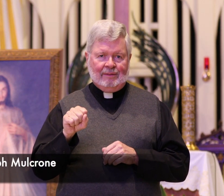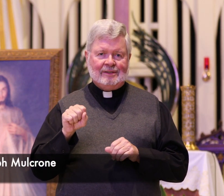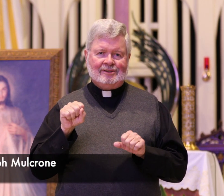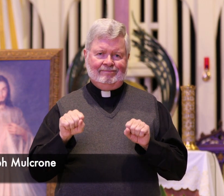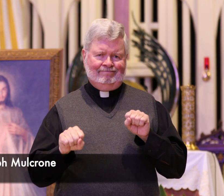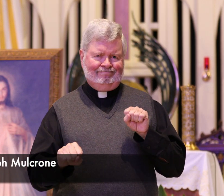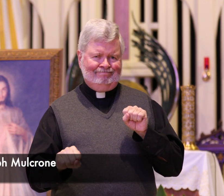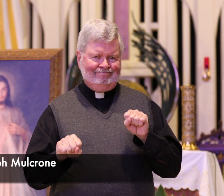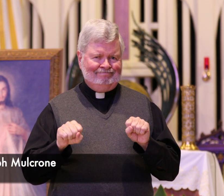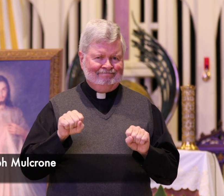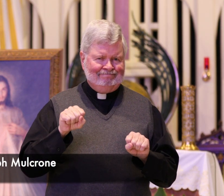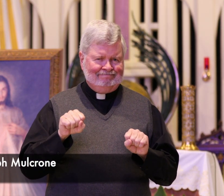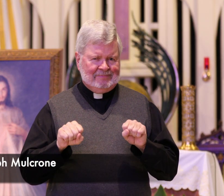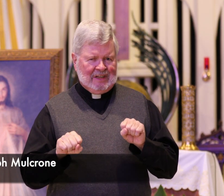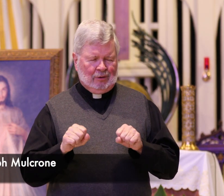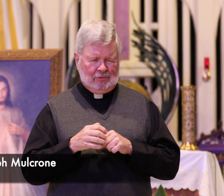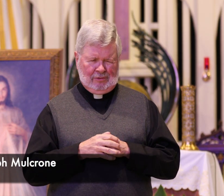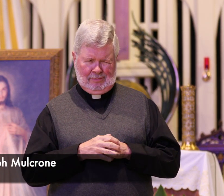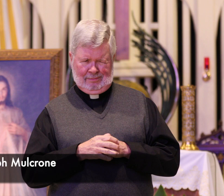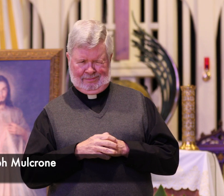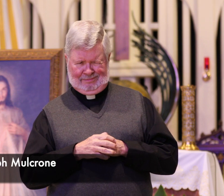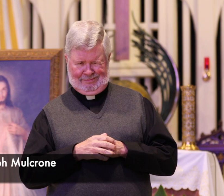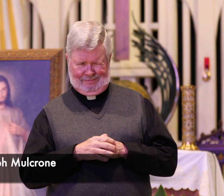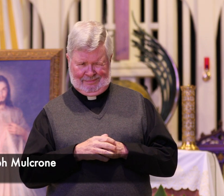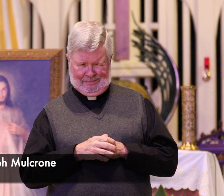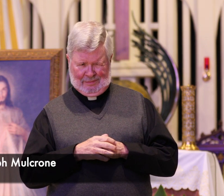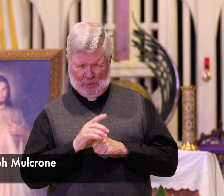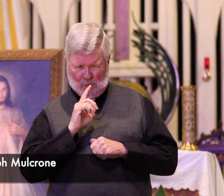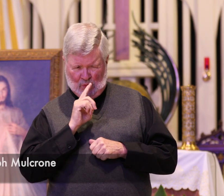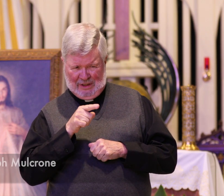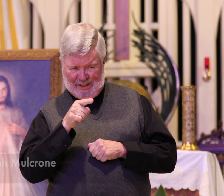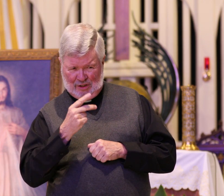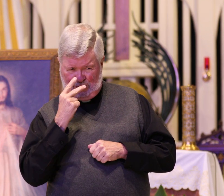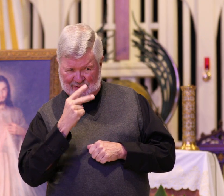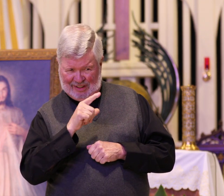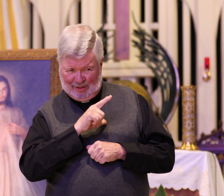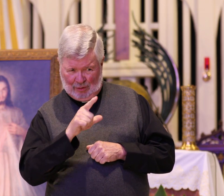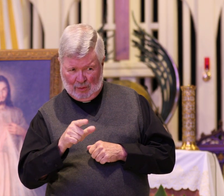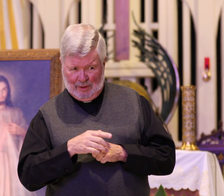Thomas doubts. Really, you've seen the Lord?